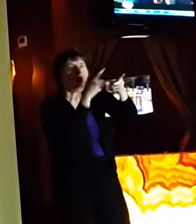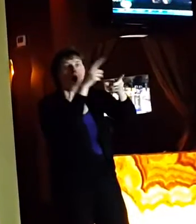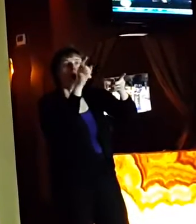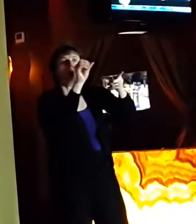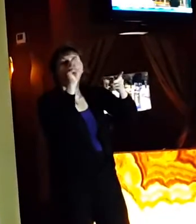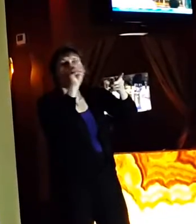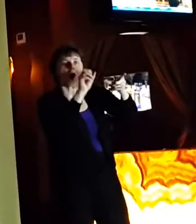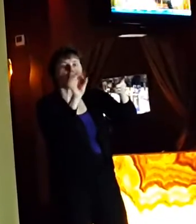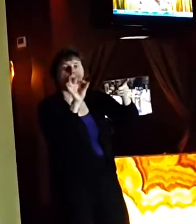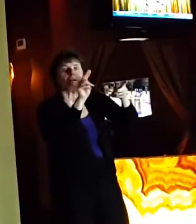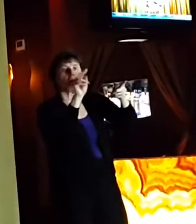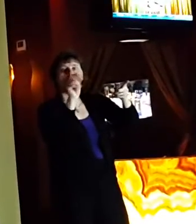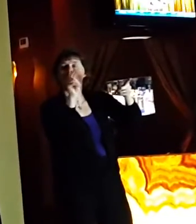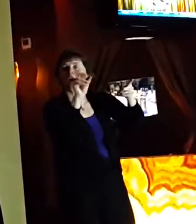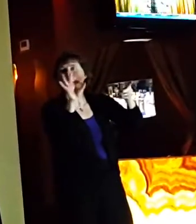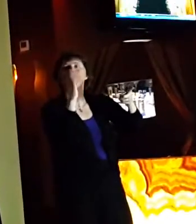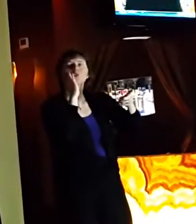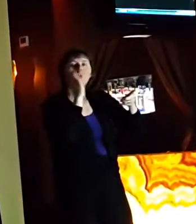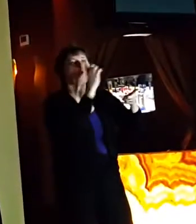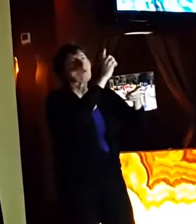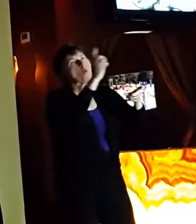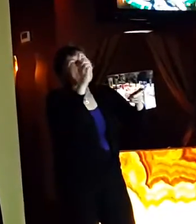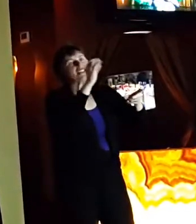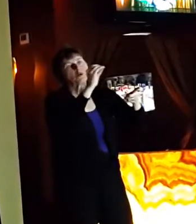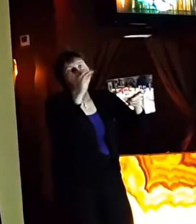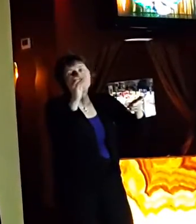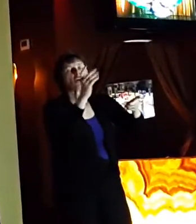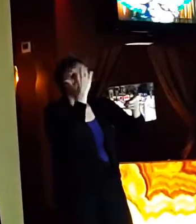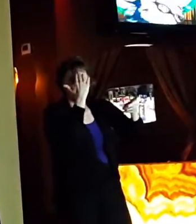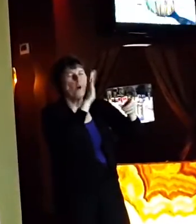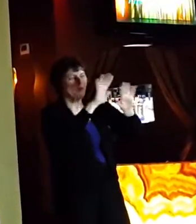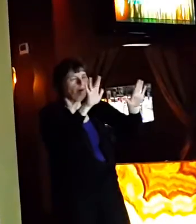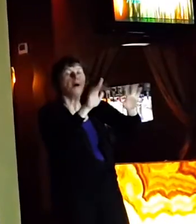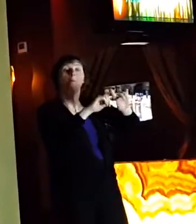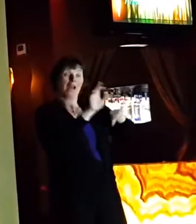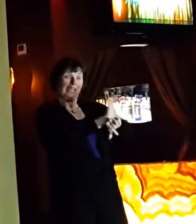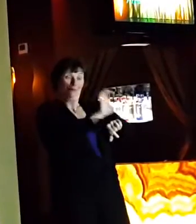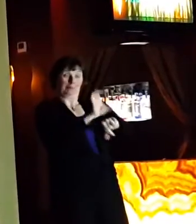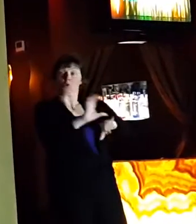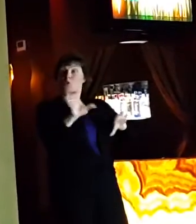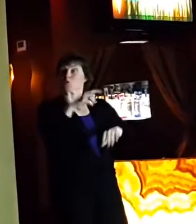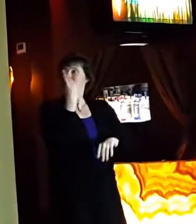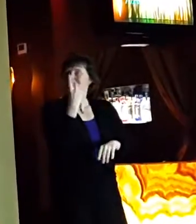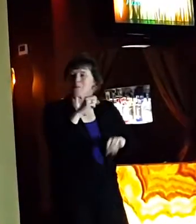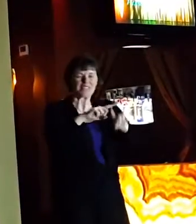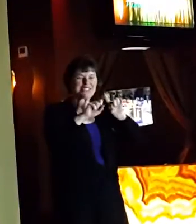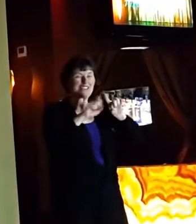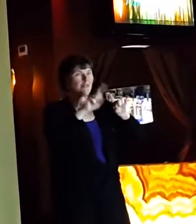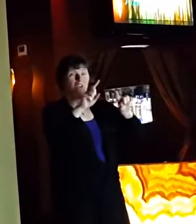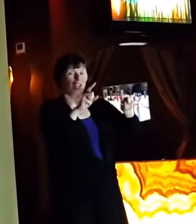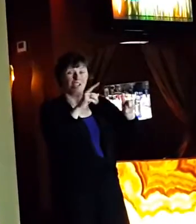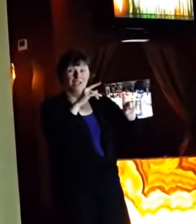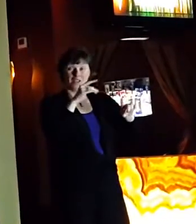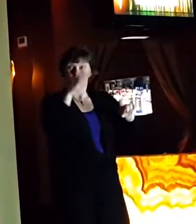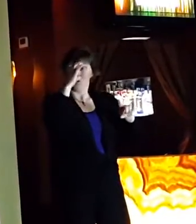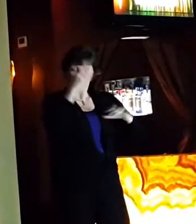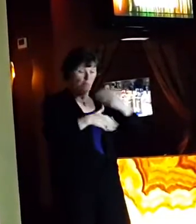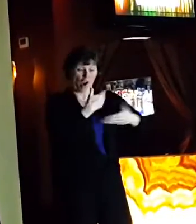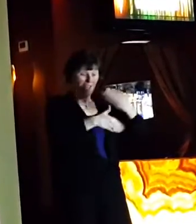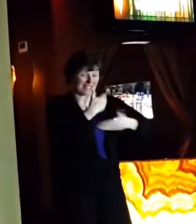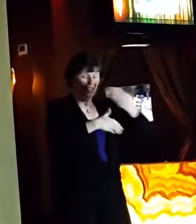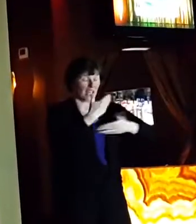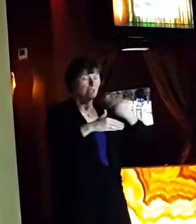and off, ones and zeros, binary language. So when your computer's doing things, it's doing all these dramatic and crazy processes that you're